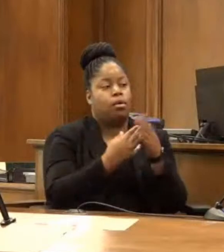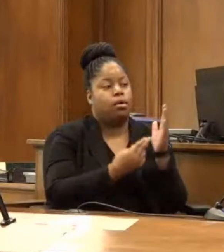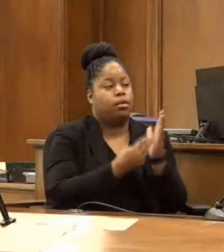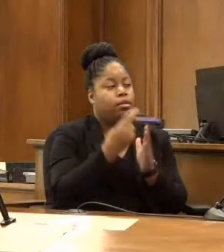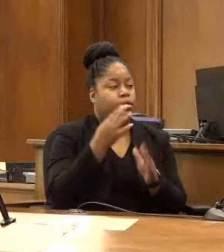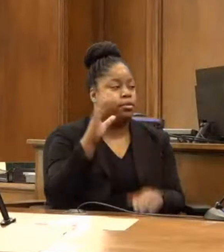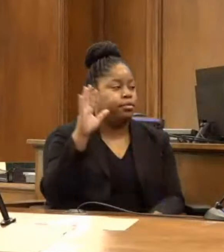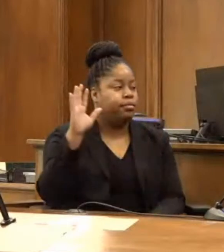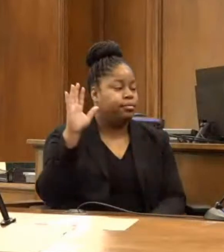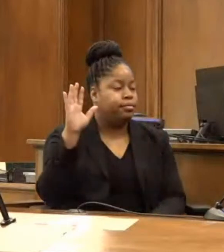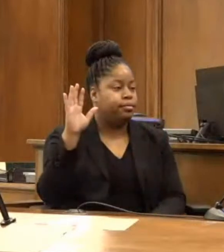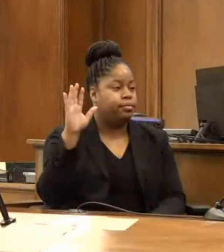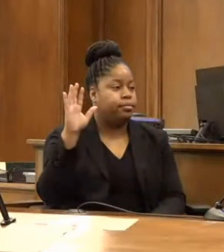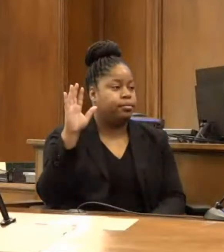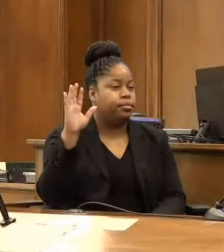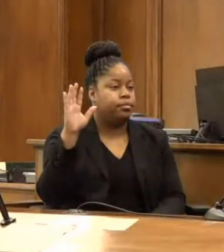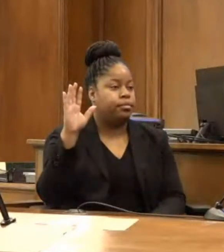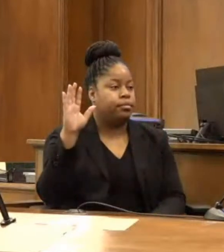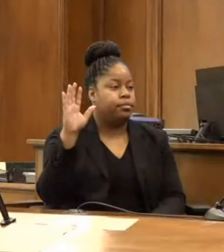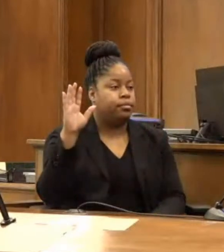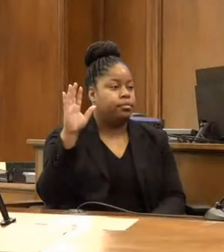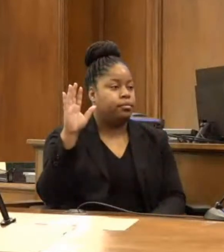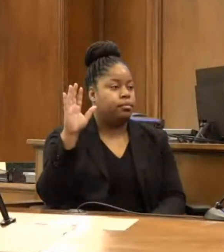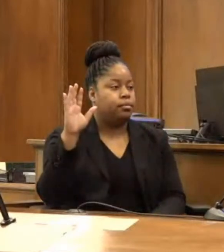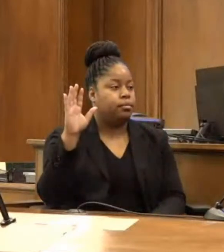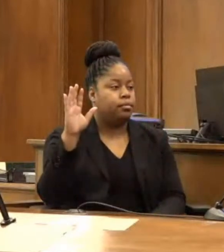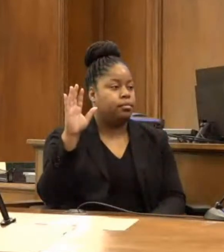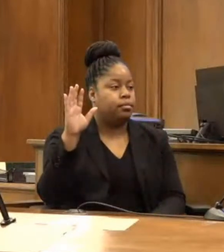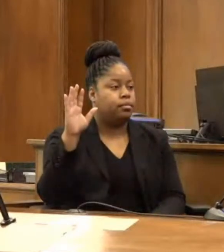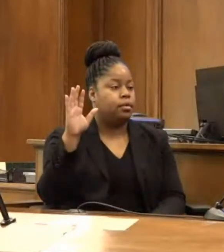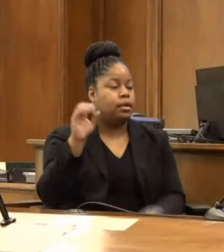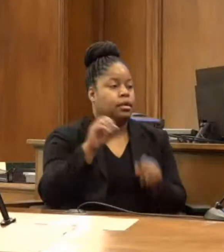to tell the whole truth and nothing but the truth.